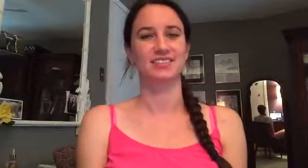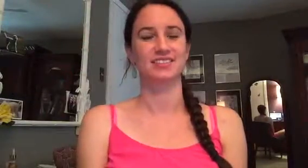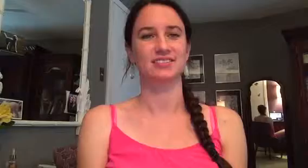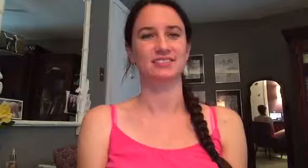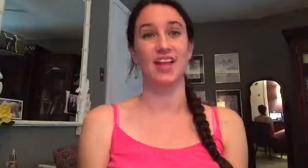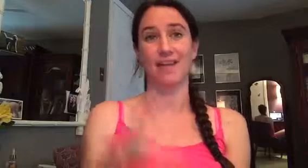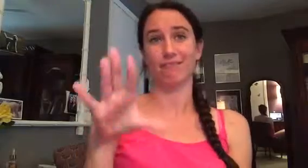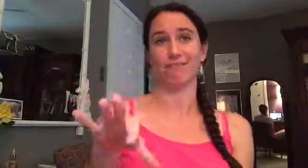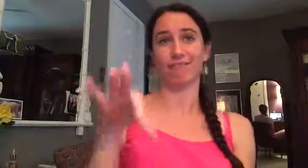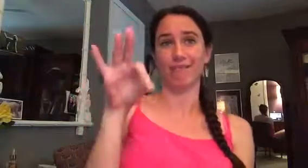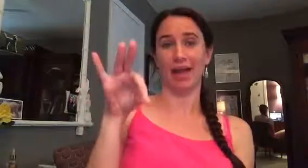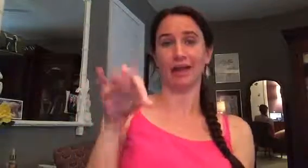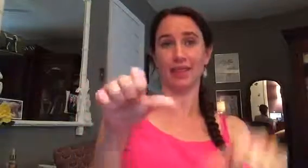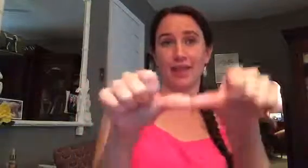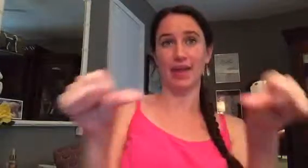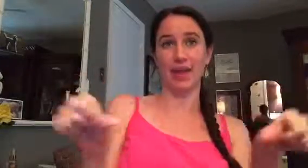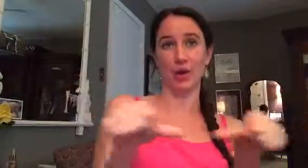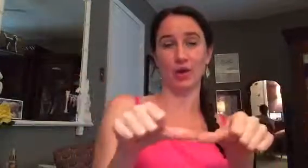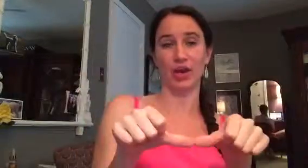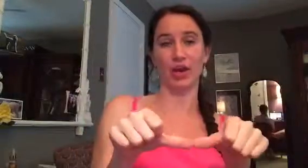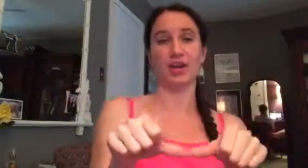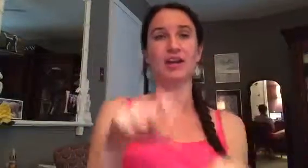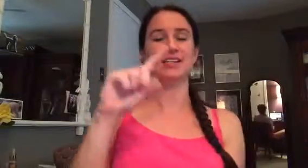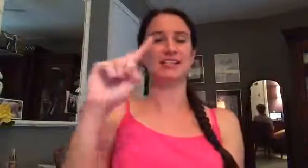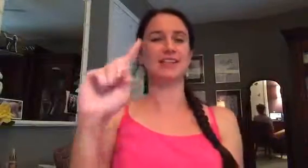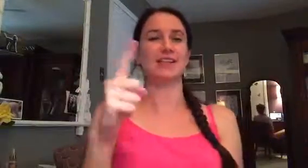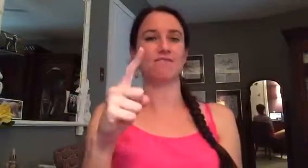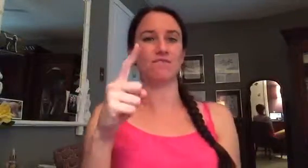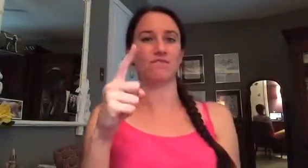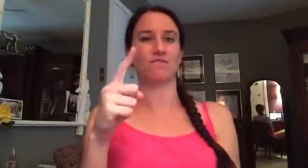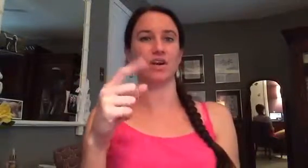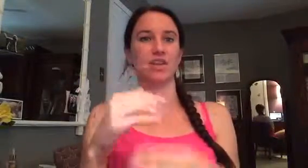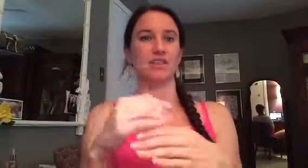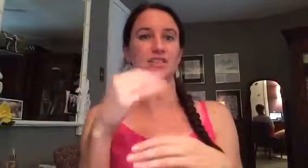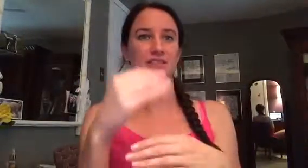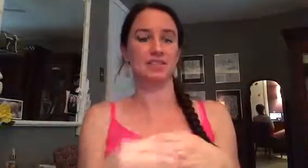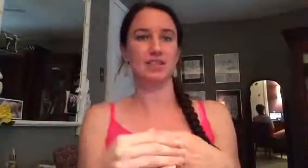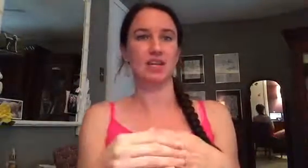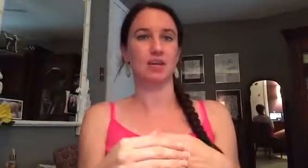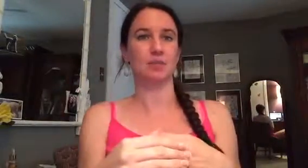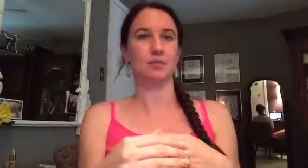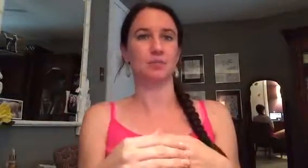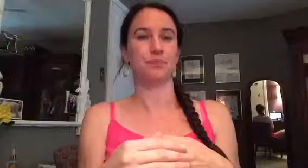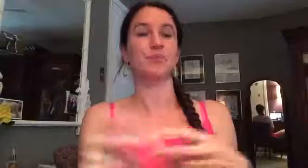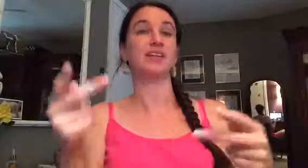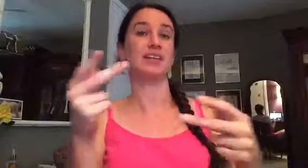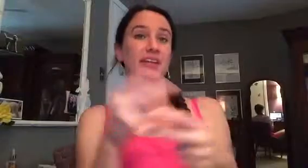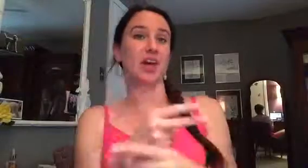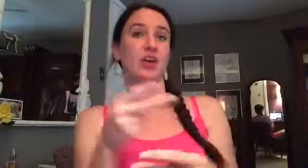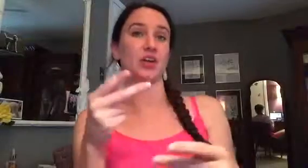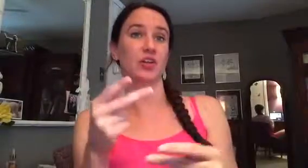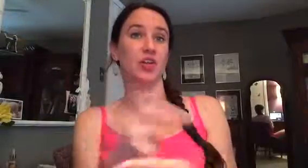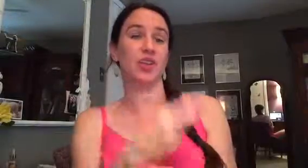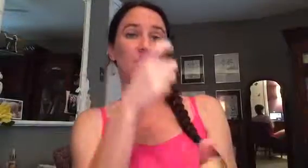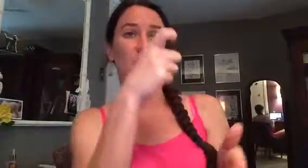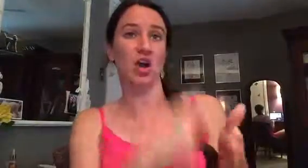Finding the area is the first step to calculate the cost for the cement.